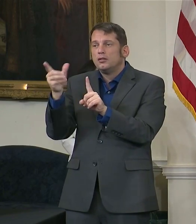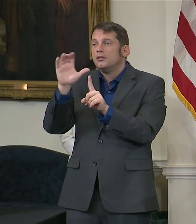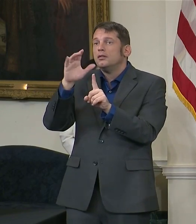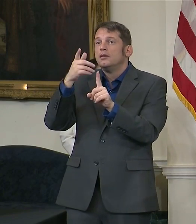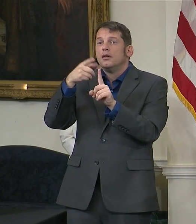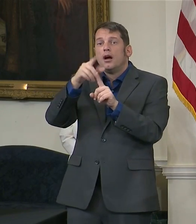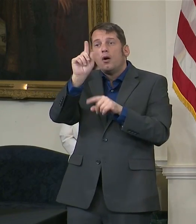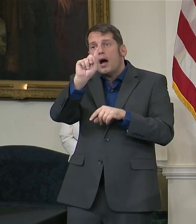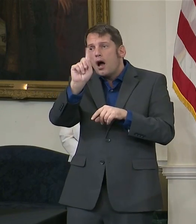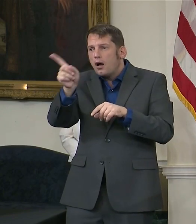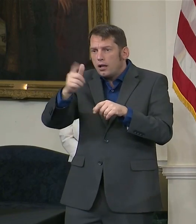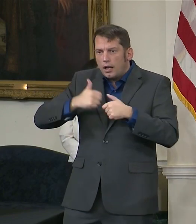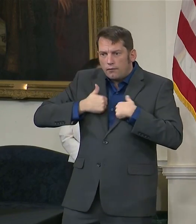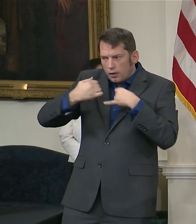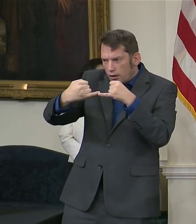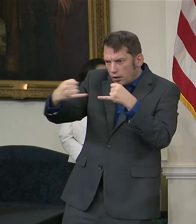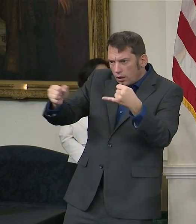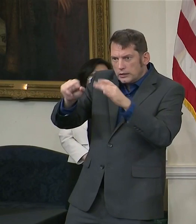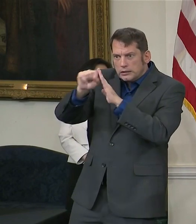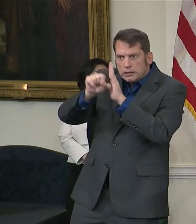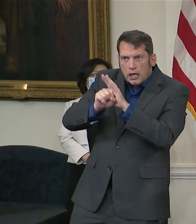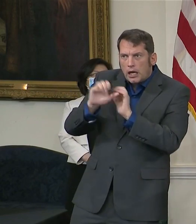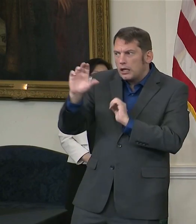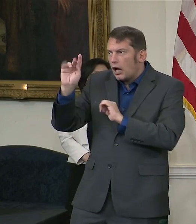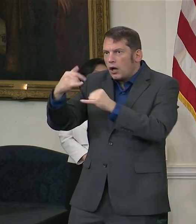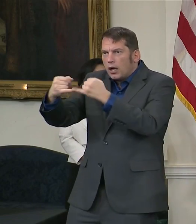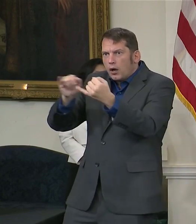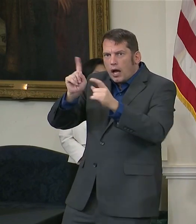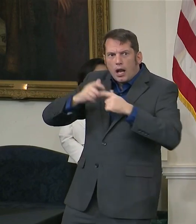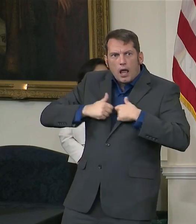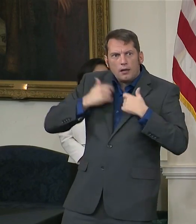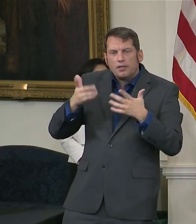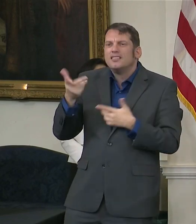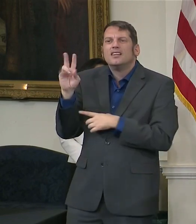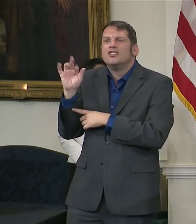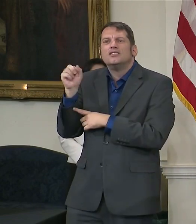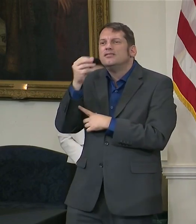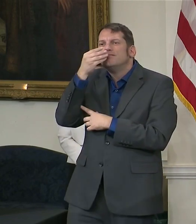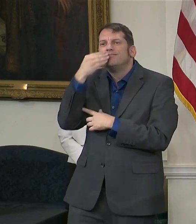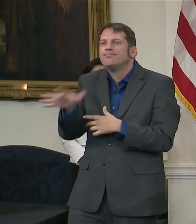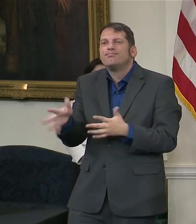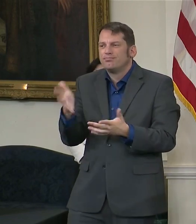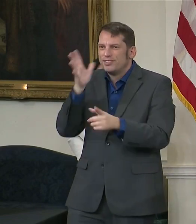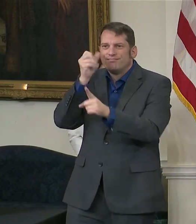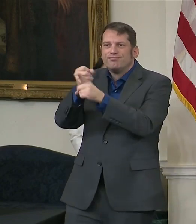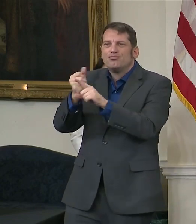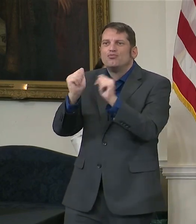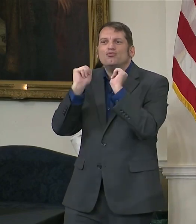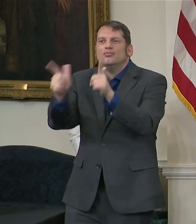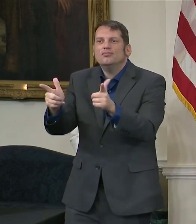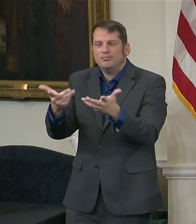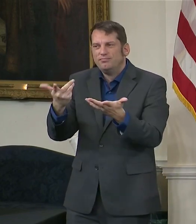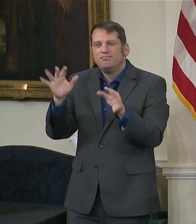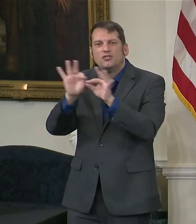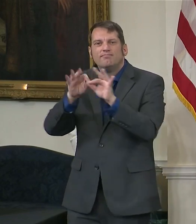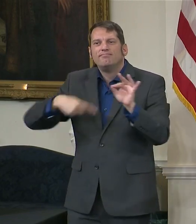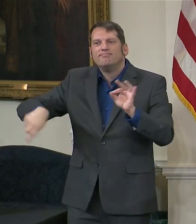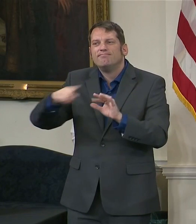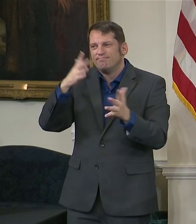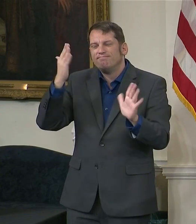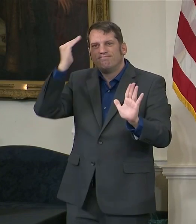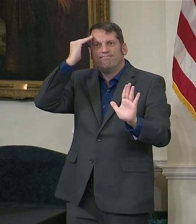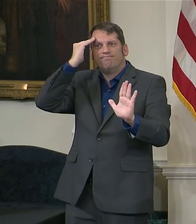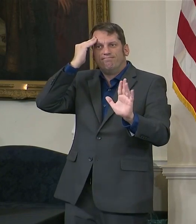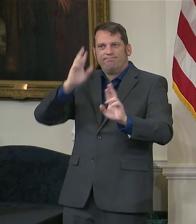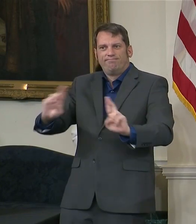us, and we've all got to be as vigilant as possible to stop it. I actually wanted to ask Dr. You know, over the last several days, weeks,